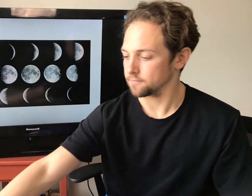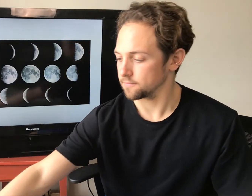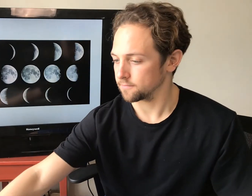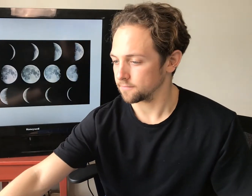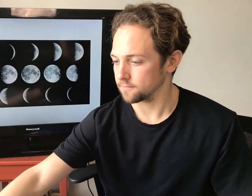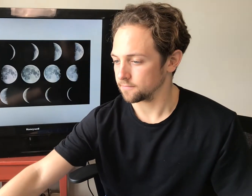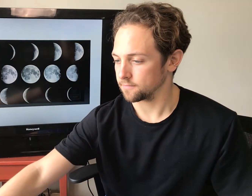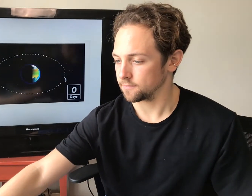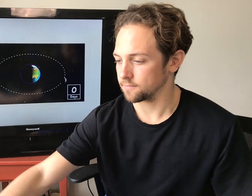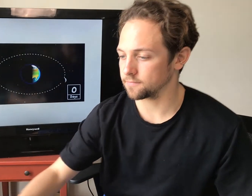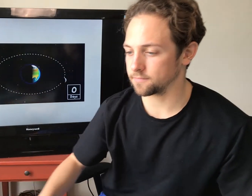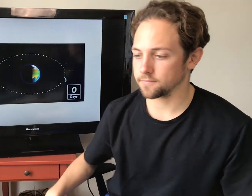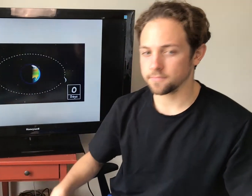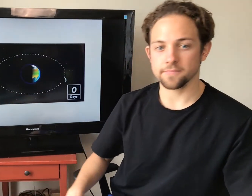Let me talk to you a bit about that.